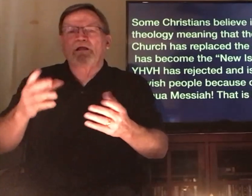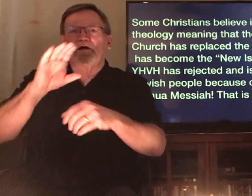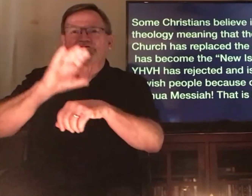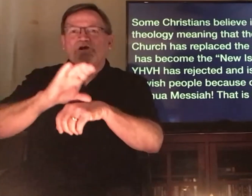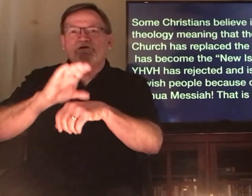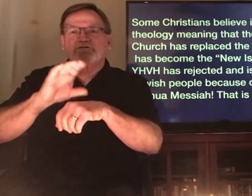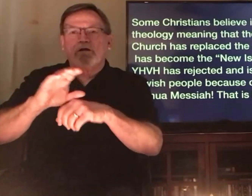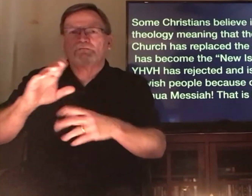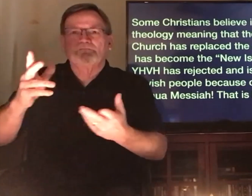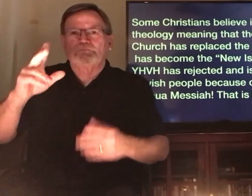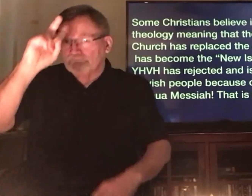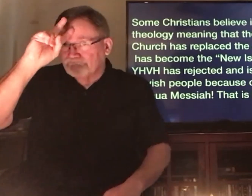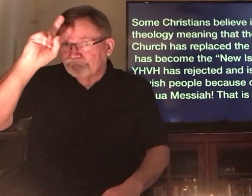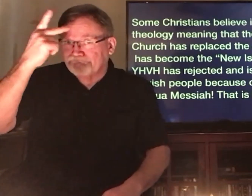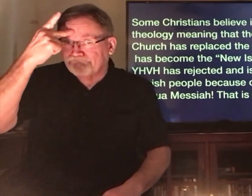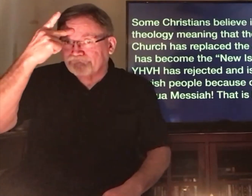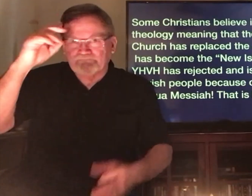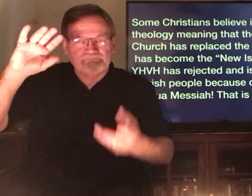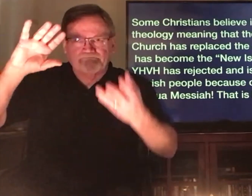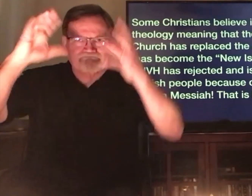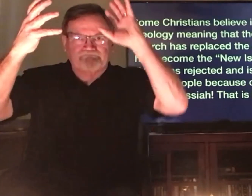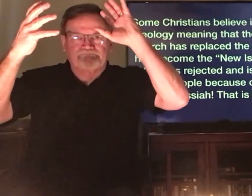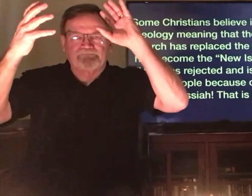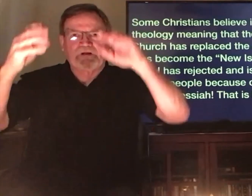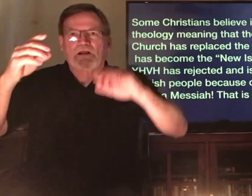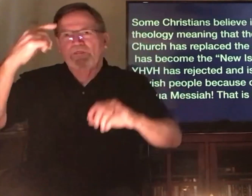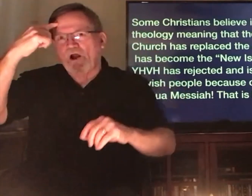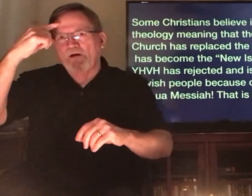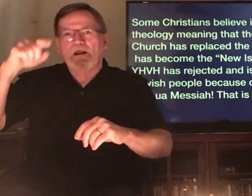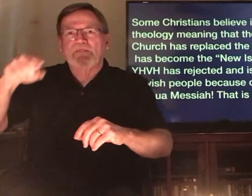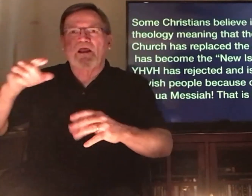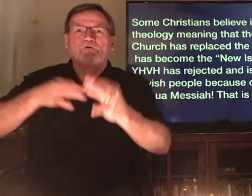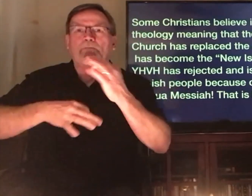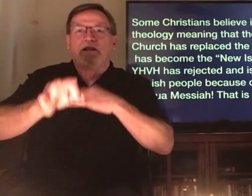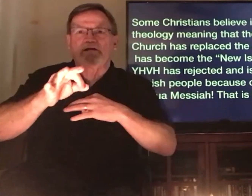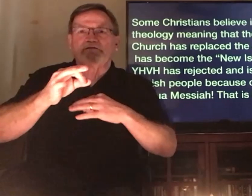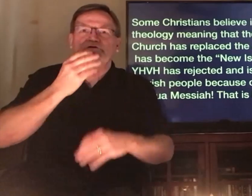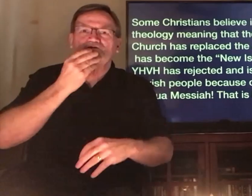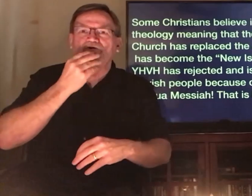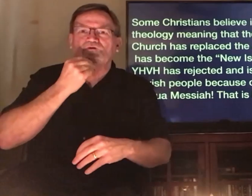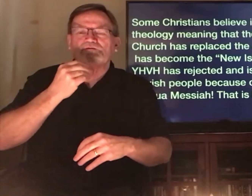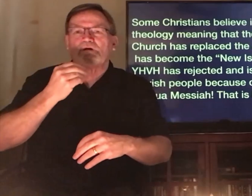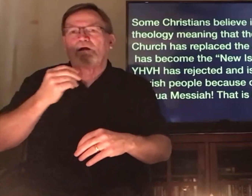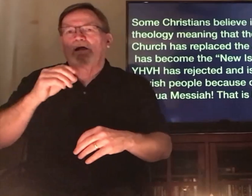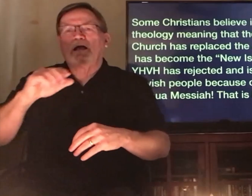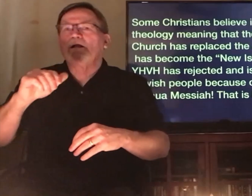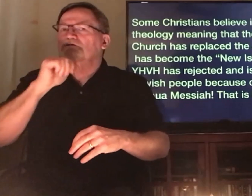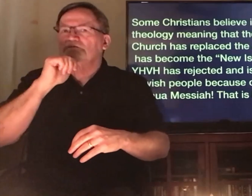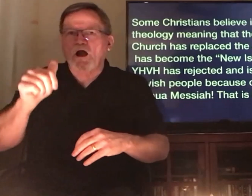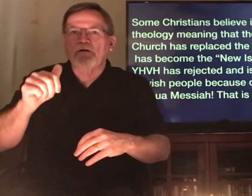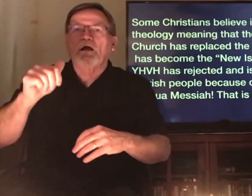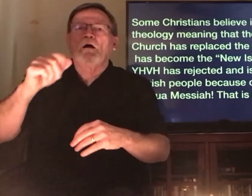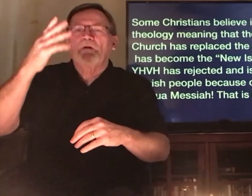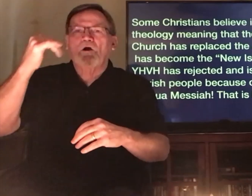I'm excited. I'm thankful for you, open for me and other Gentile believers to join. I'm